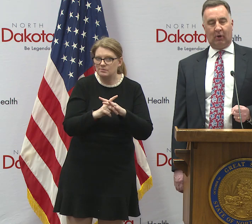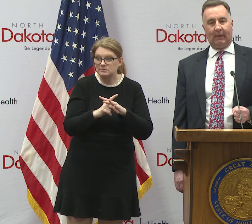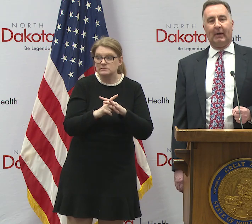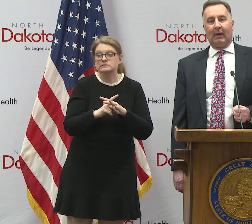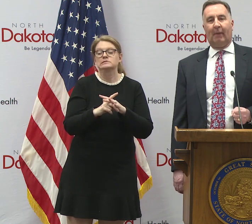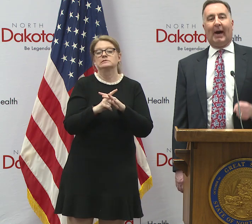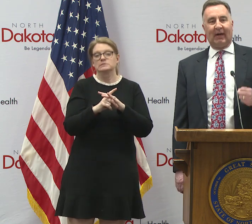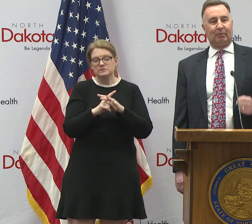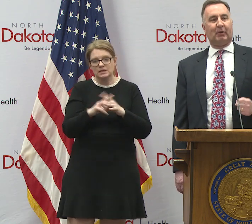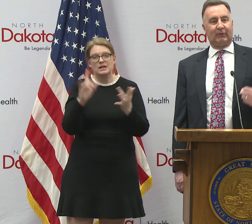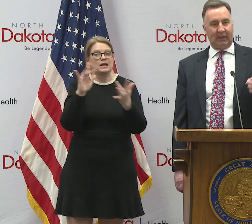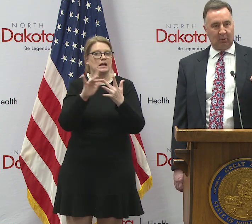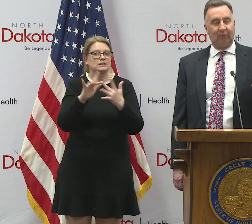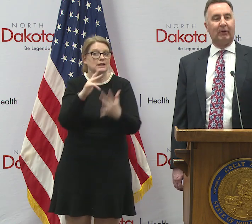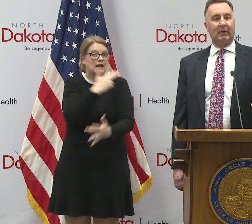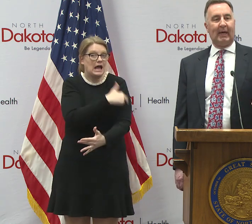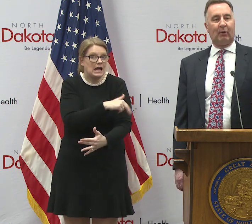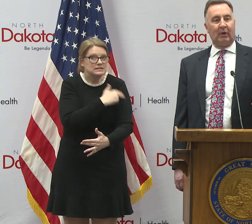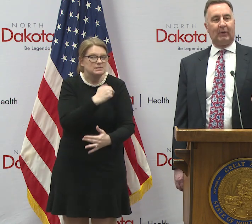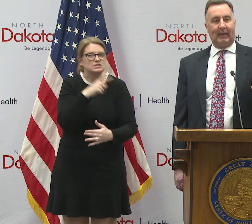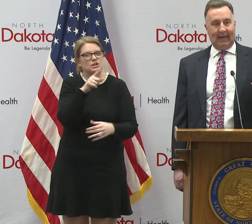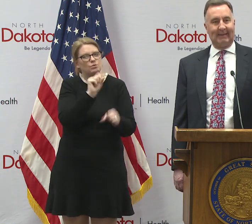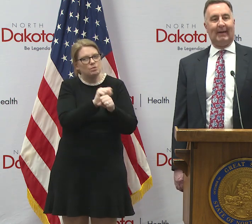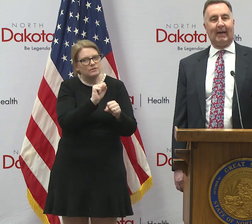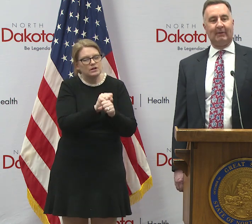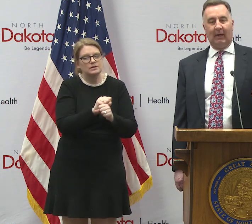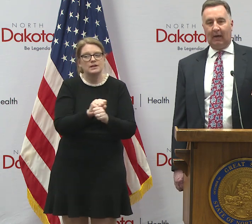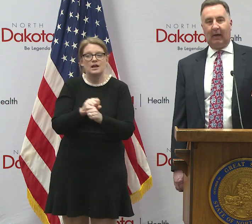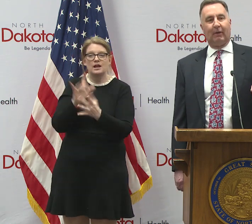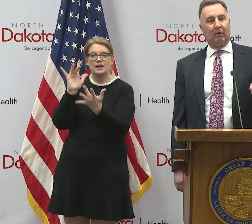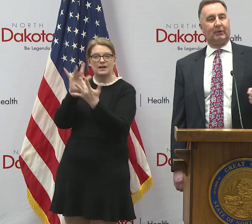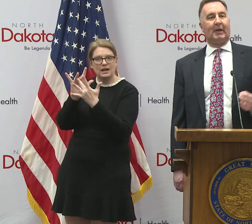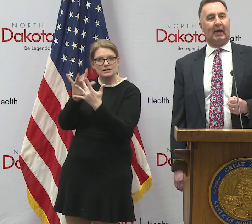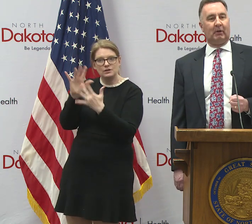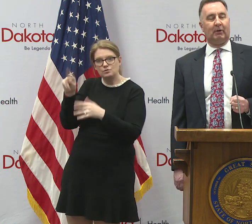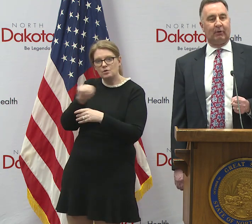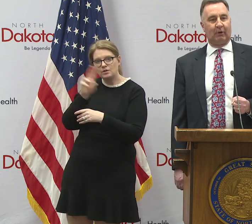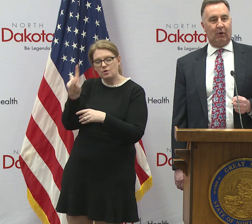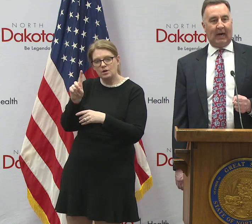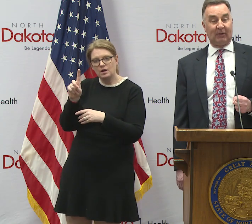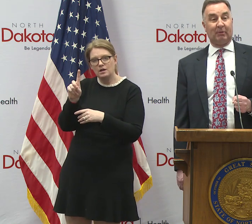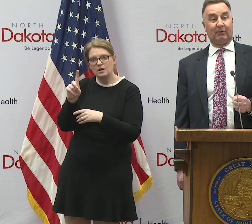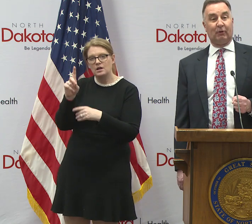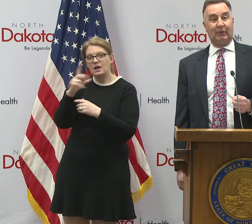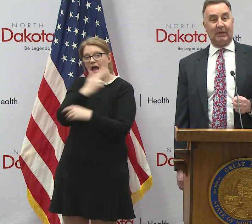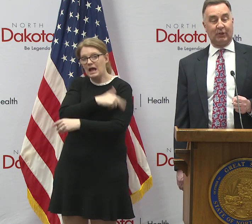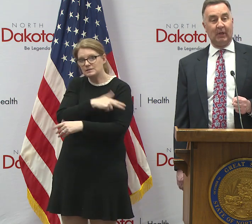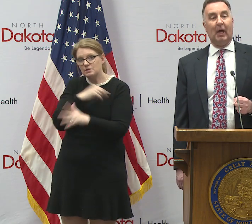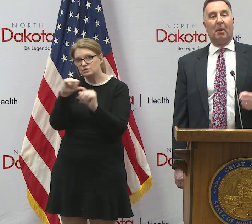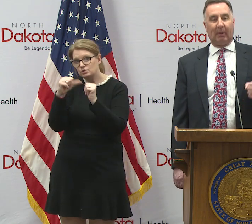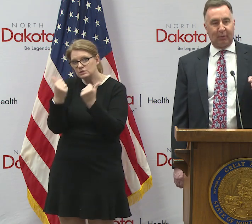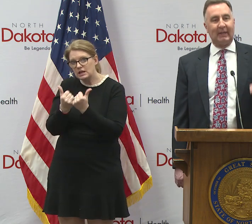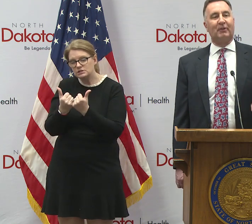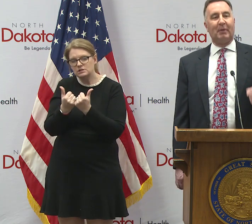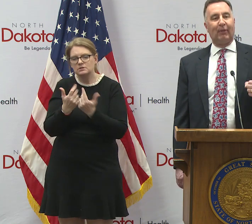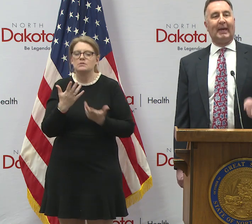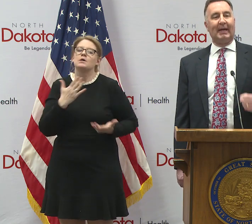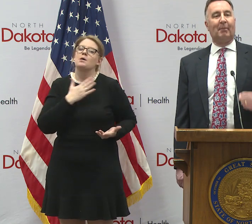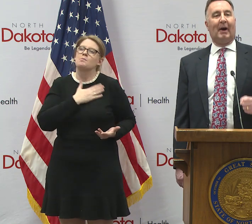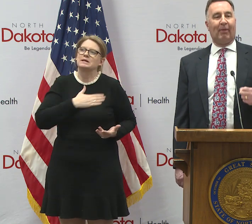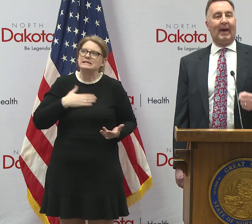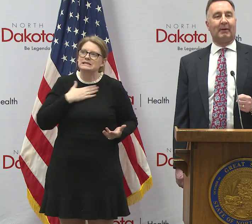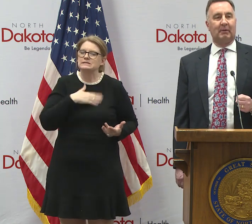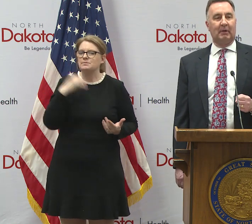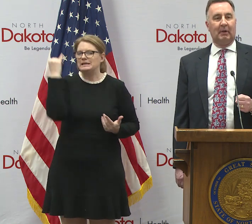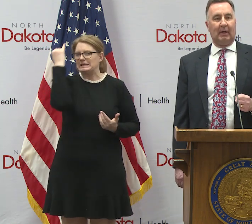contact your hospitals that you were affiliated with, contact the North Dakota Hospital Association, but please be